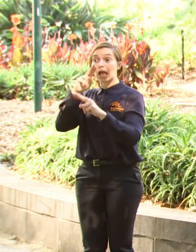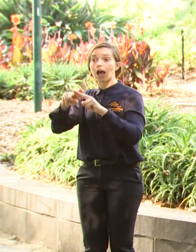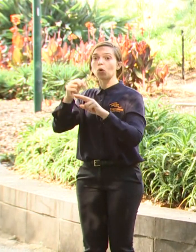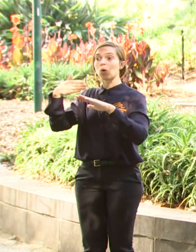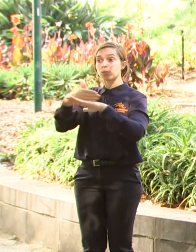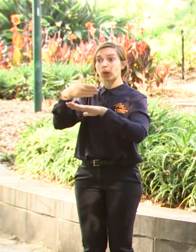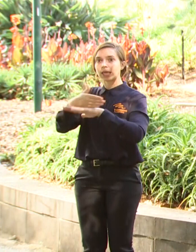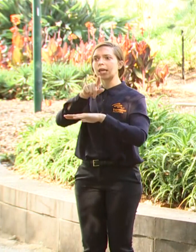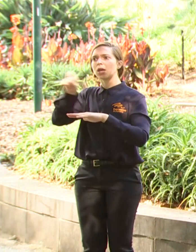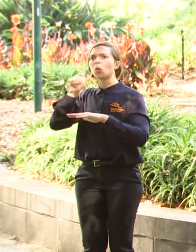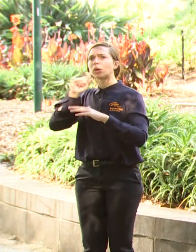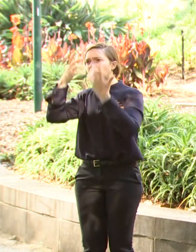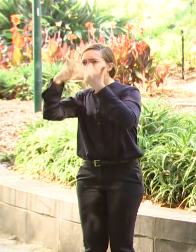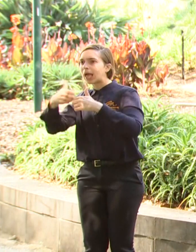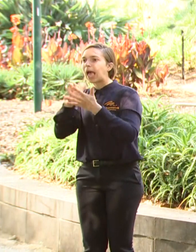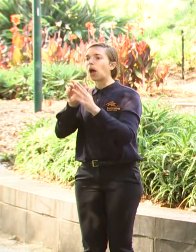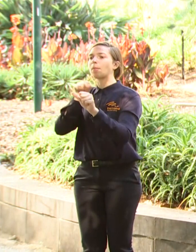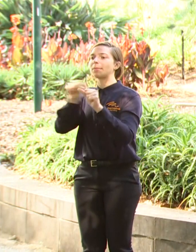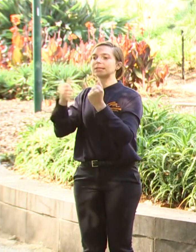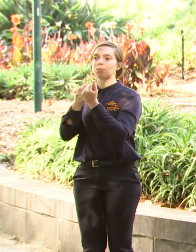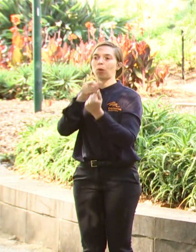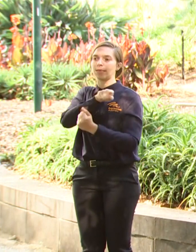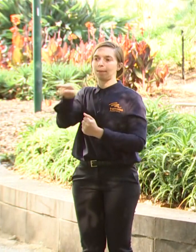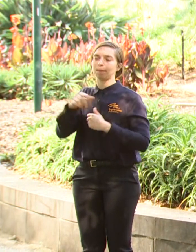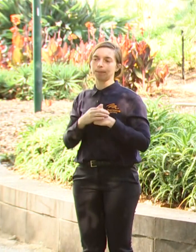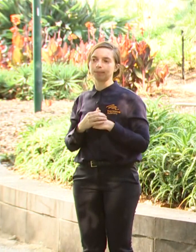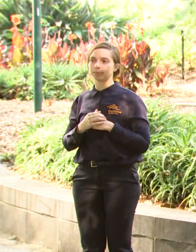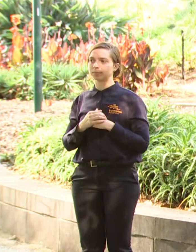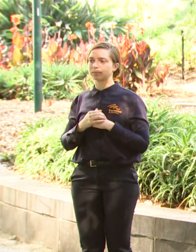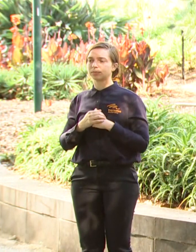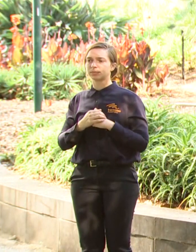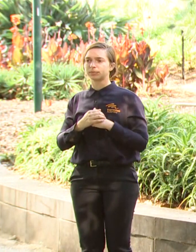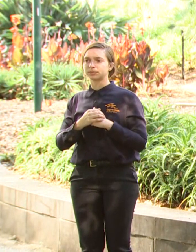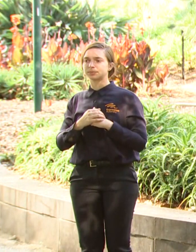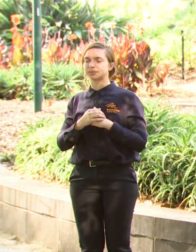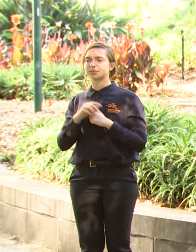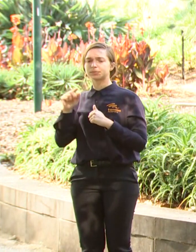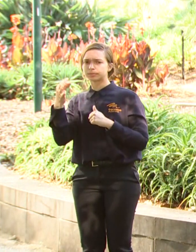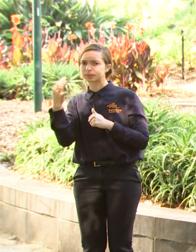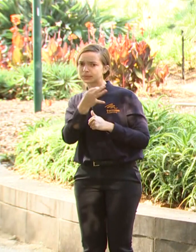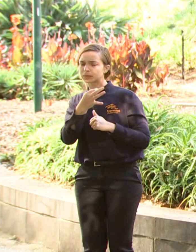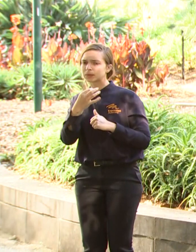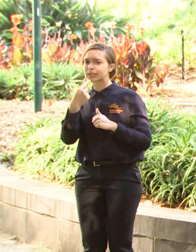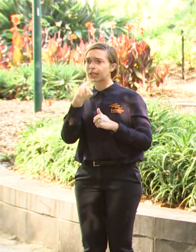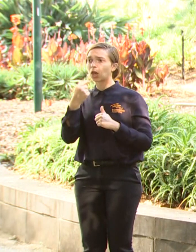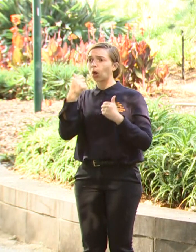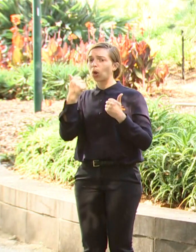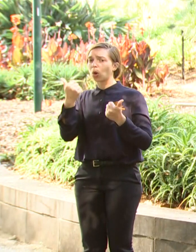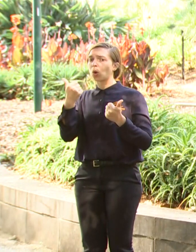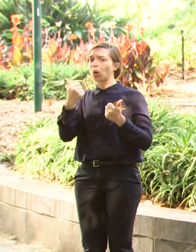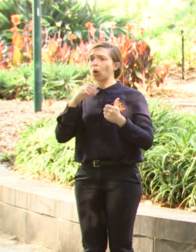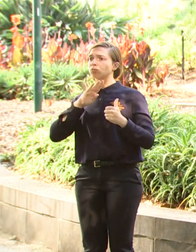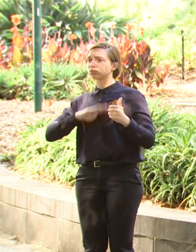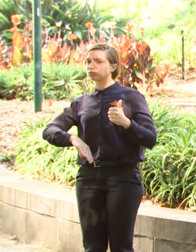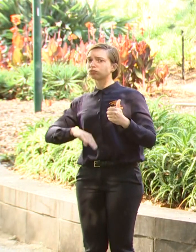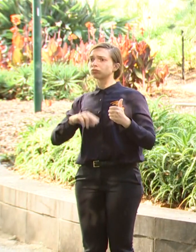Yep. Vermont South? I was just going to say, 2 days have doubled to zero. Yep. There were fears earlier this week that Vermont South cluster